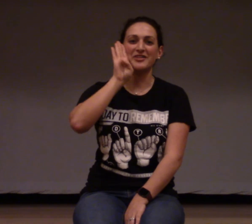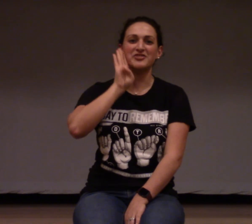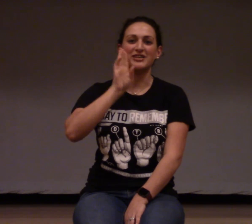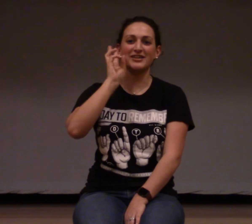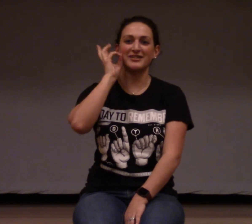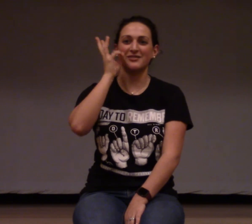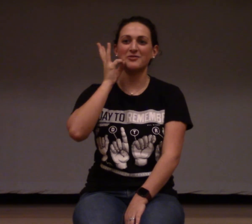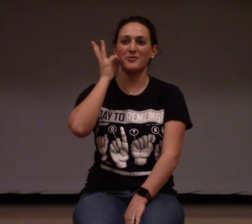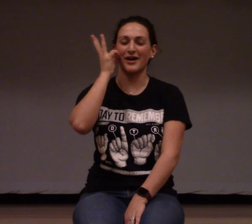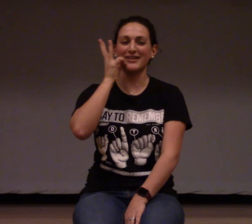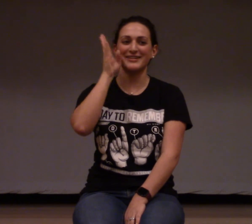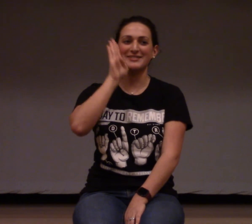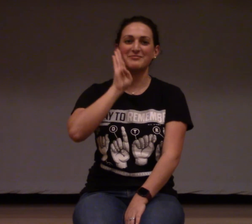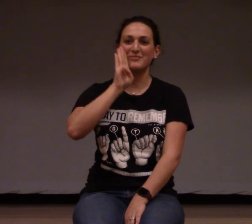cheek. Wine, beer.